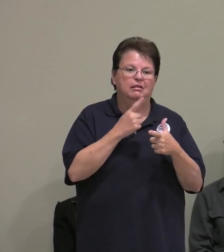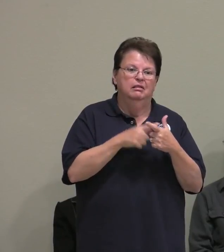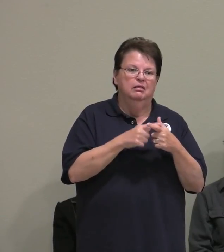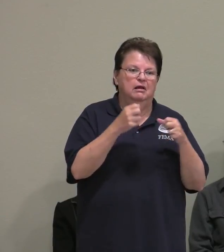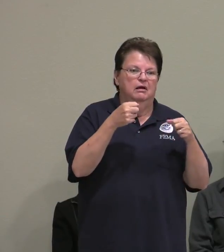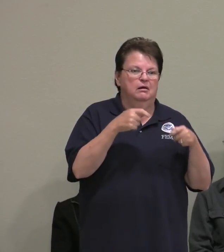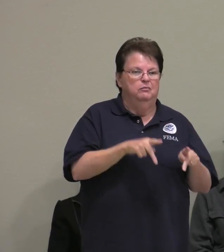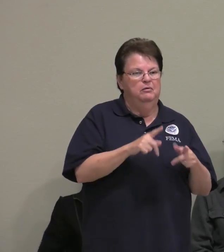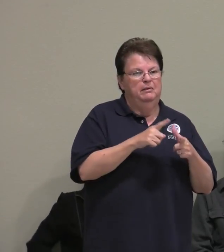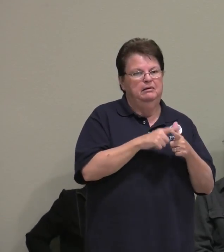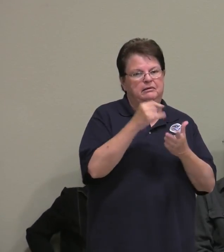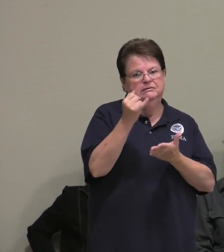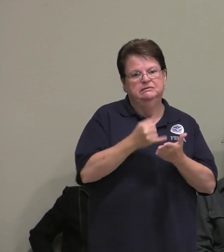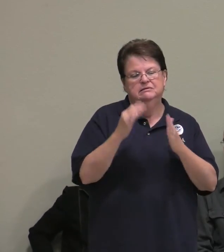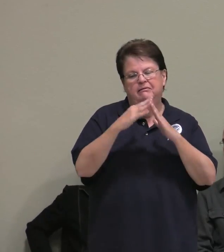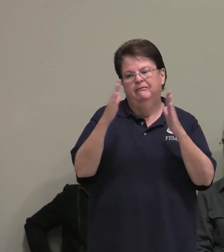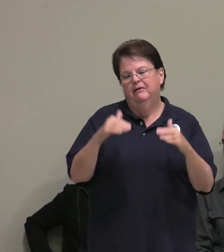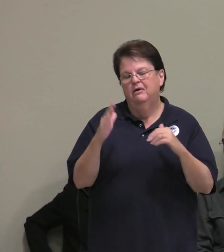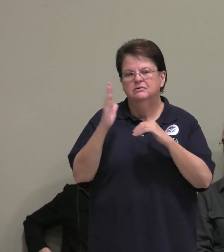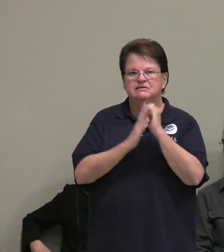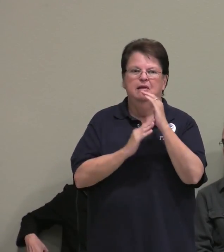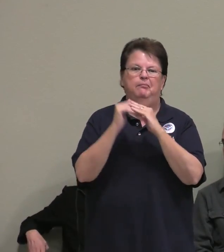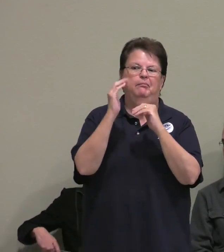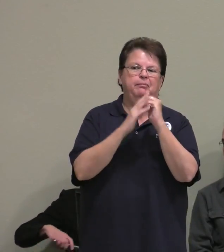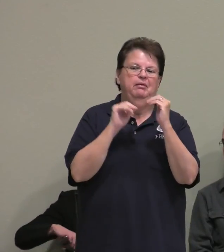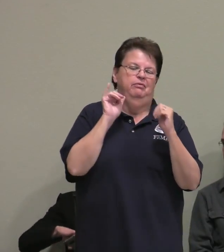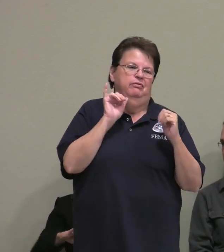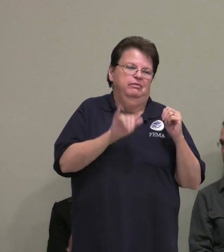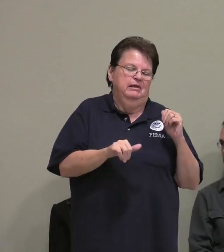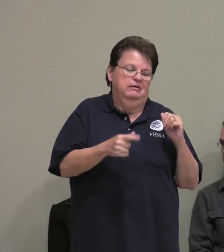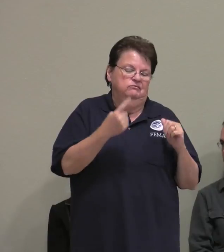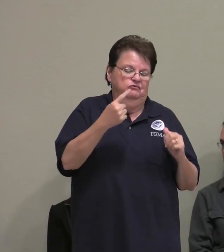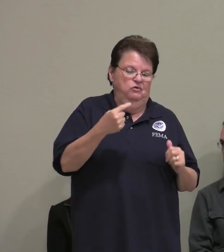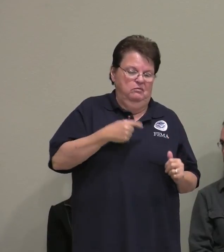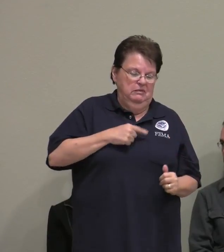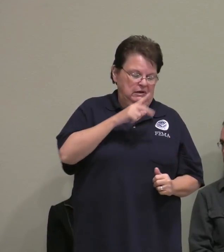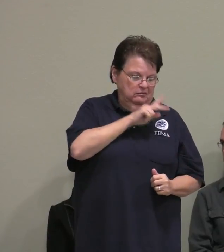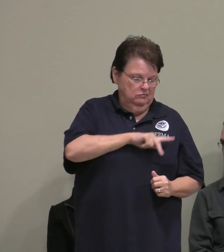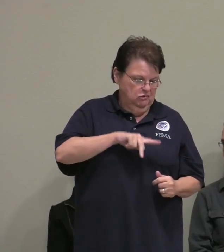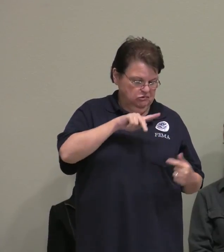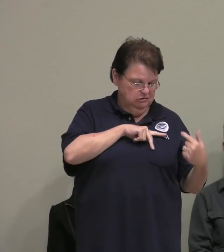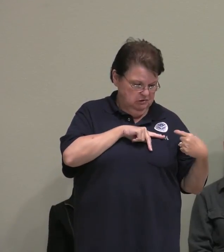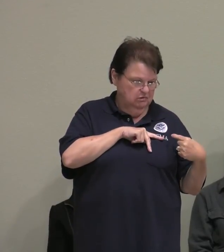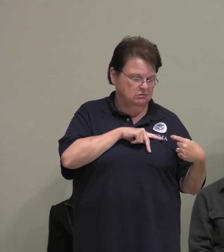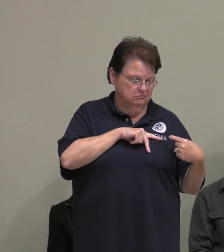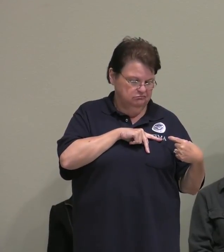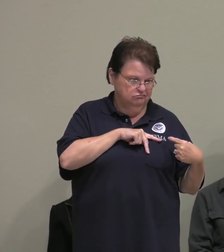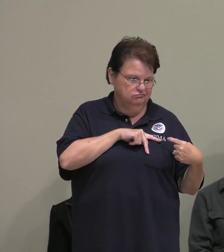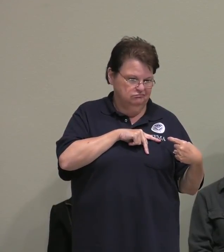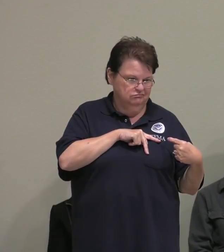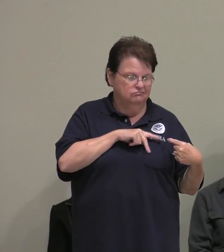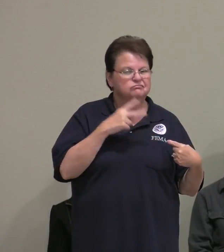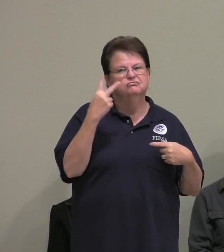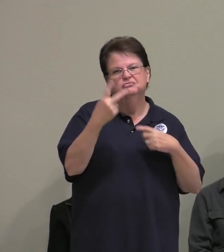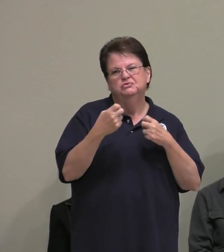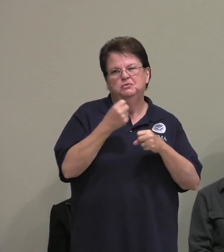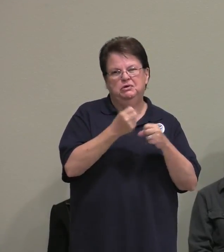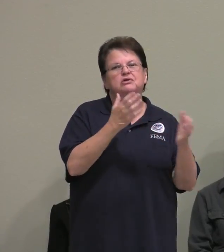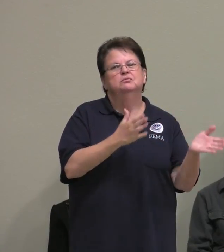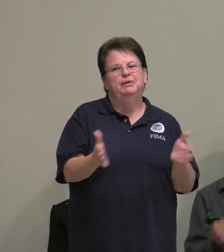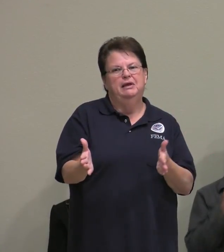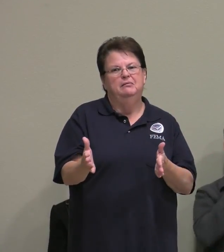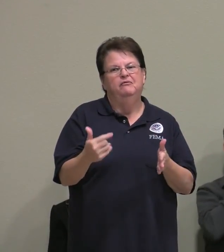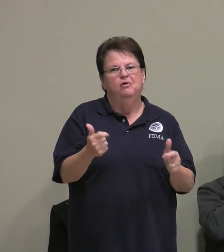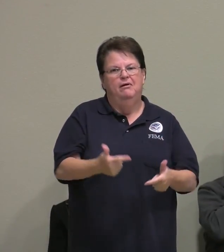permit and design a house and get it built. So for me personally, I'm planning on two years before